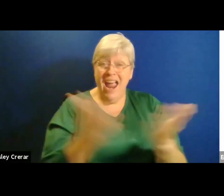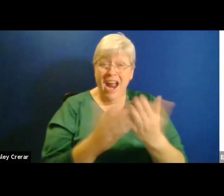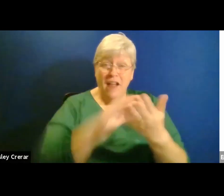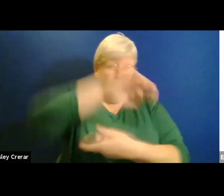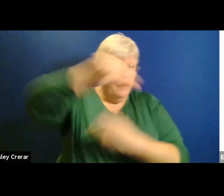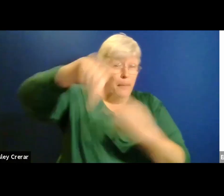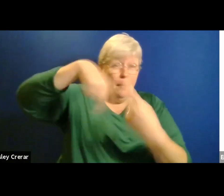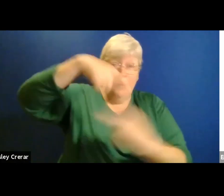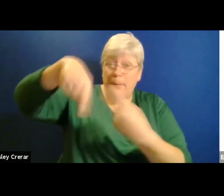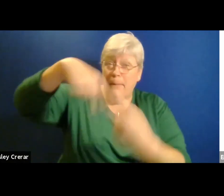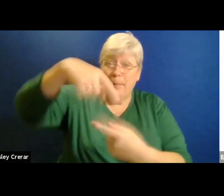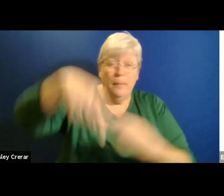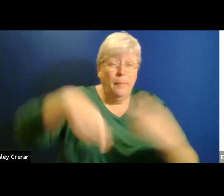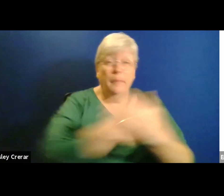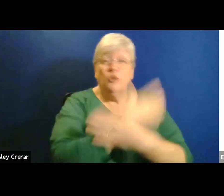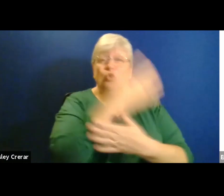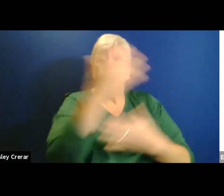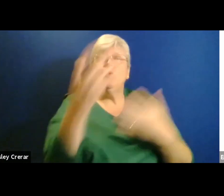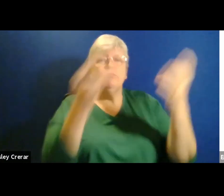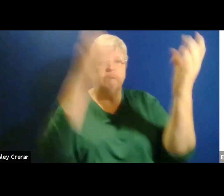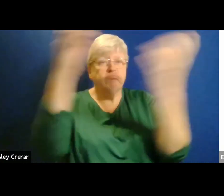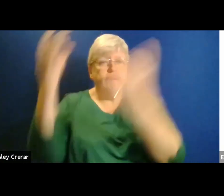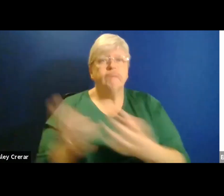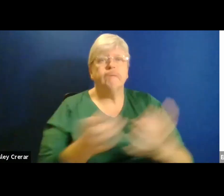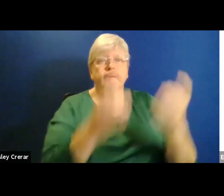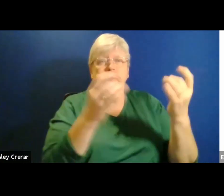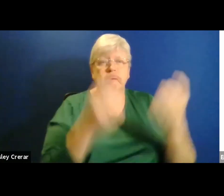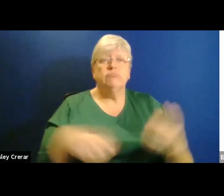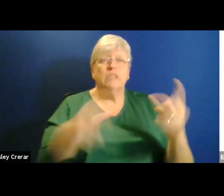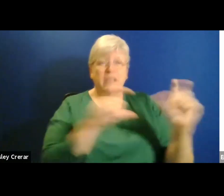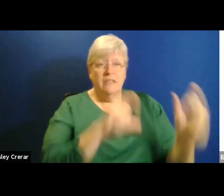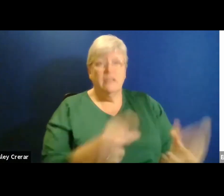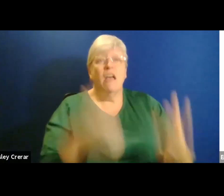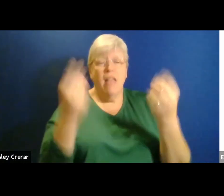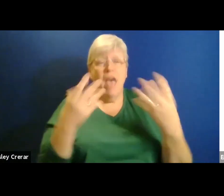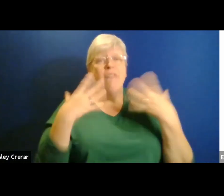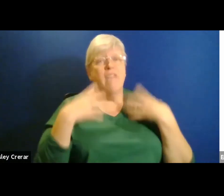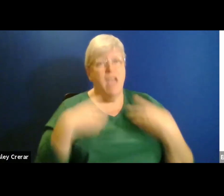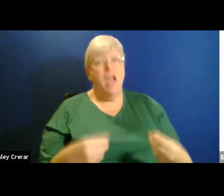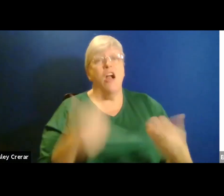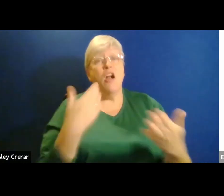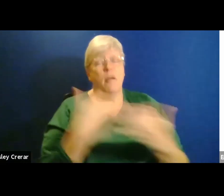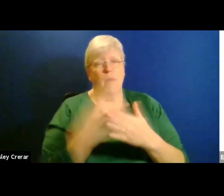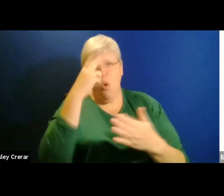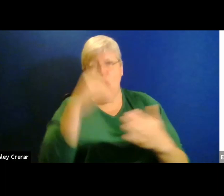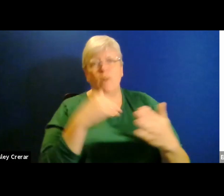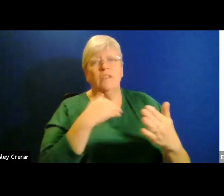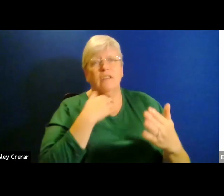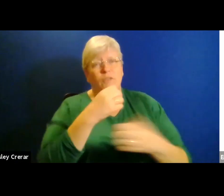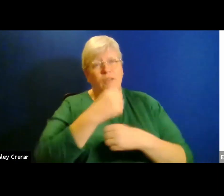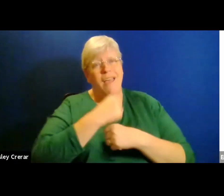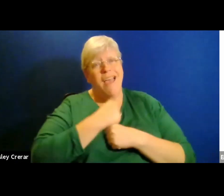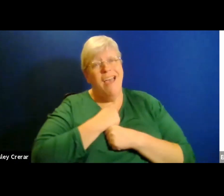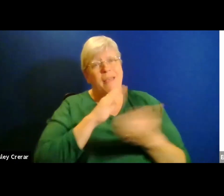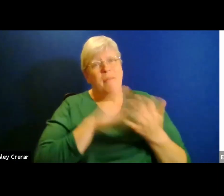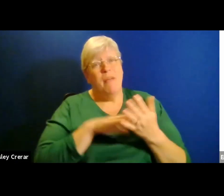newer cosmos, an earth that still has all its hair, but is old enough to have held her mother and not hold her